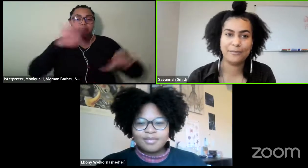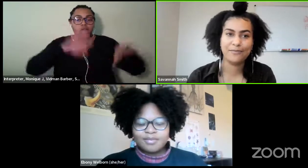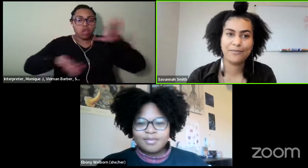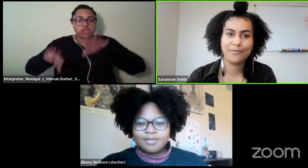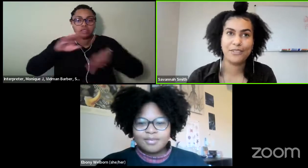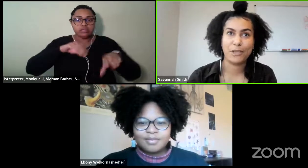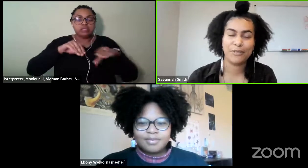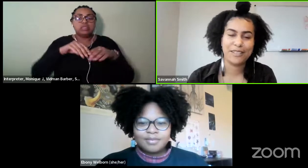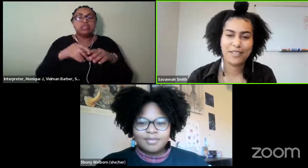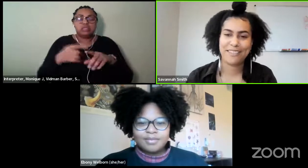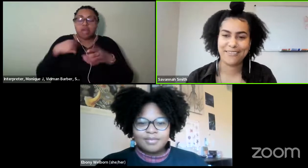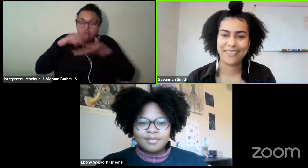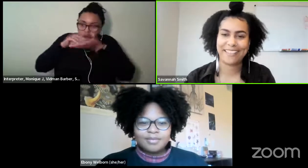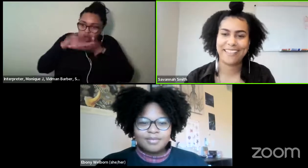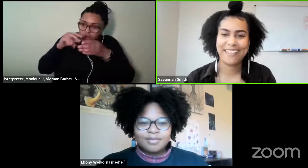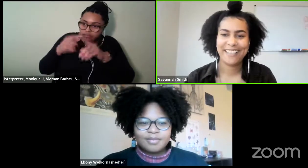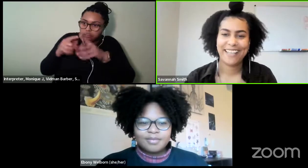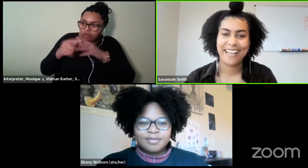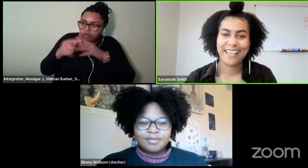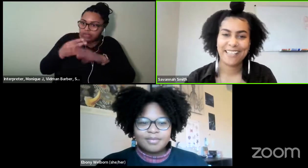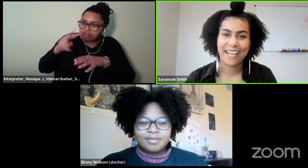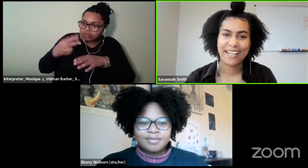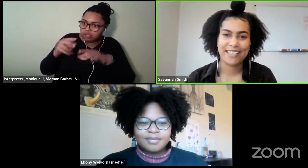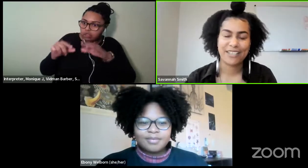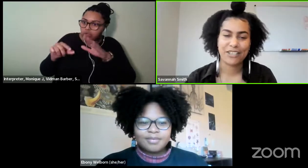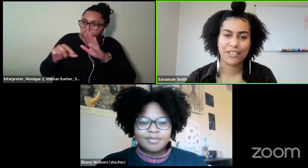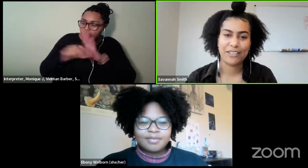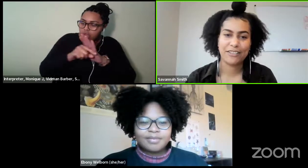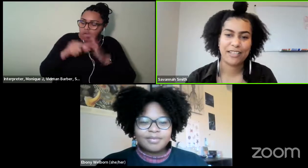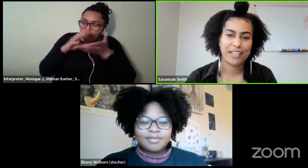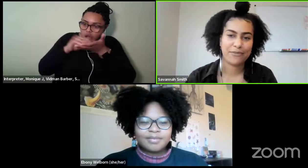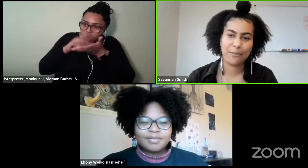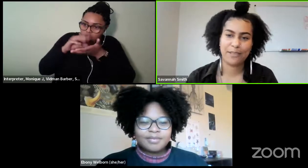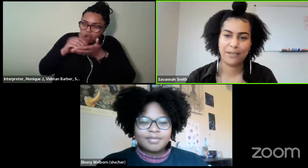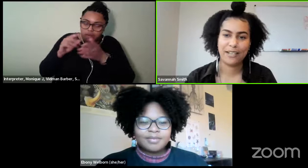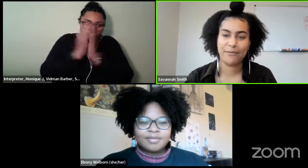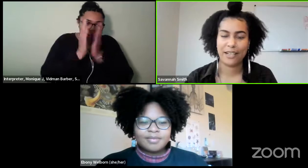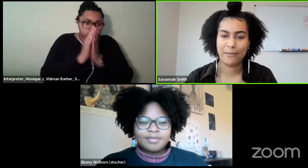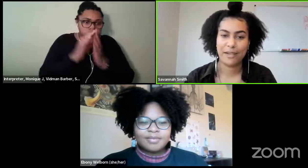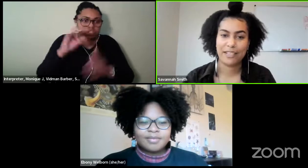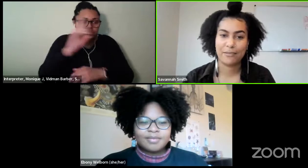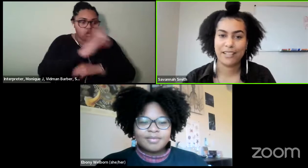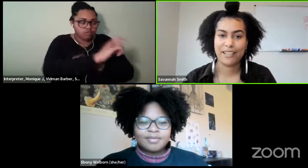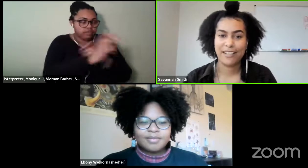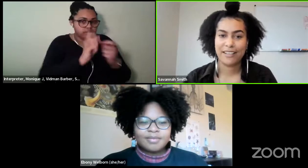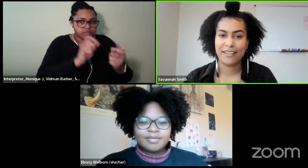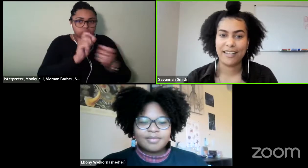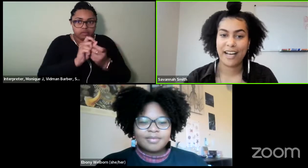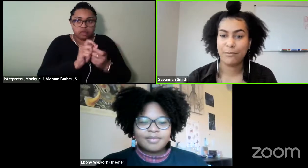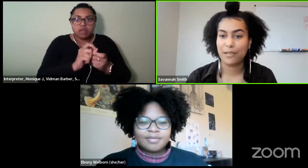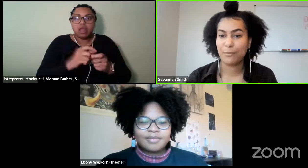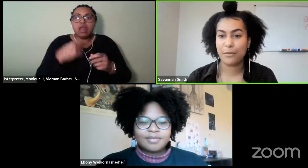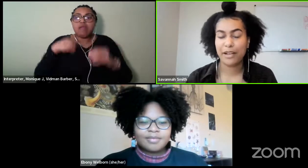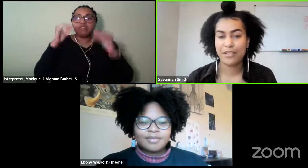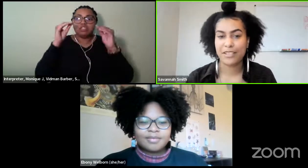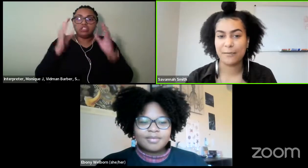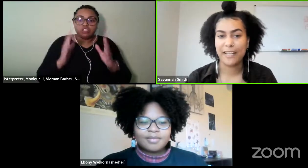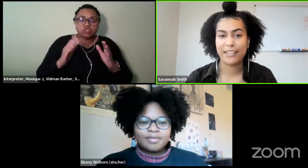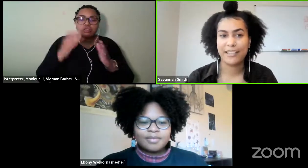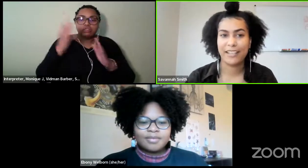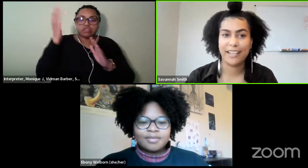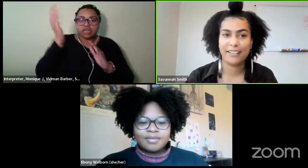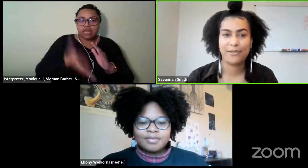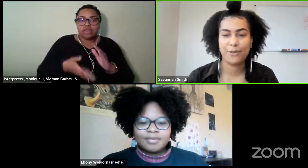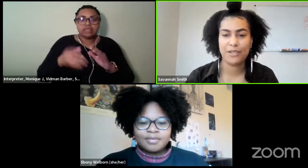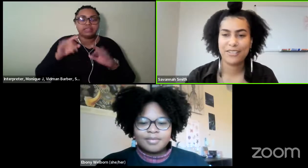ocean, dolphins specifically. And I had a teacher / family friend recommend to me that I be a marine biologist